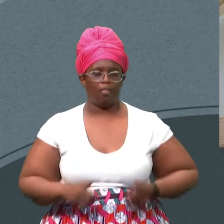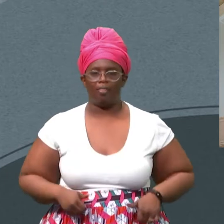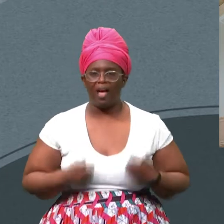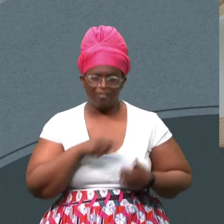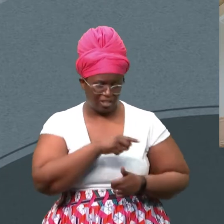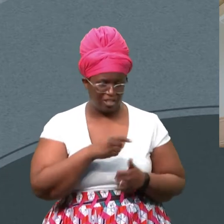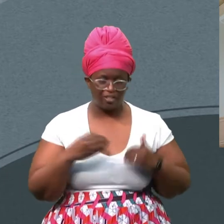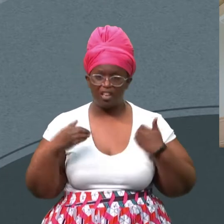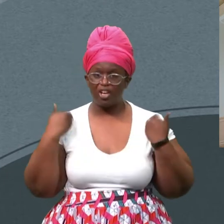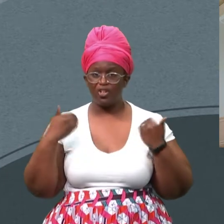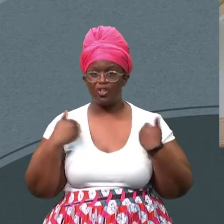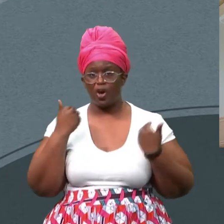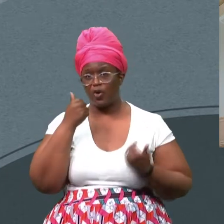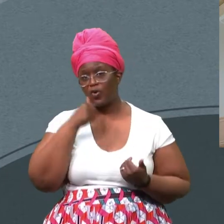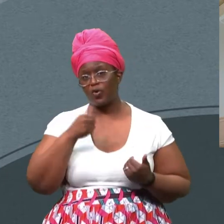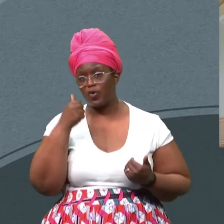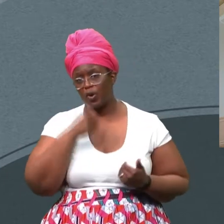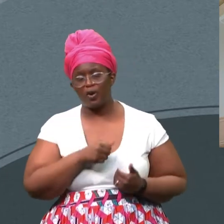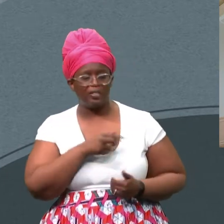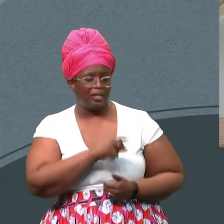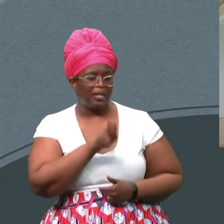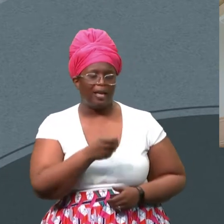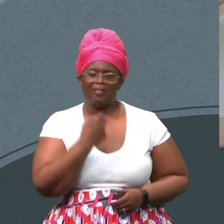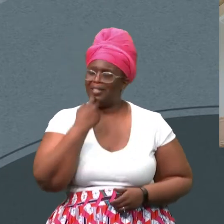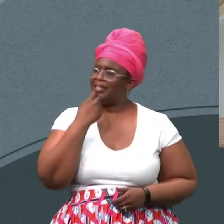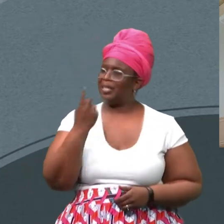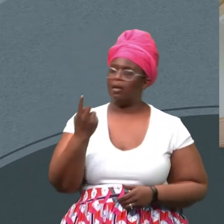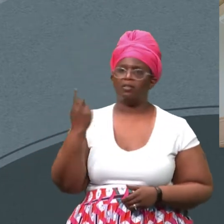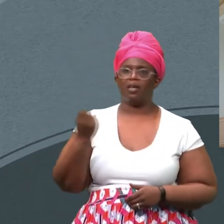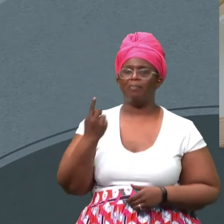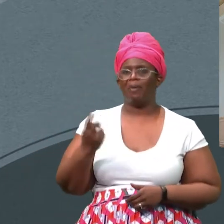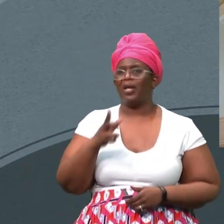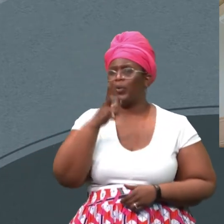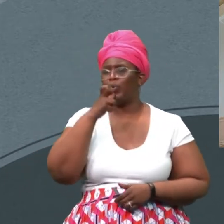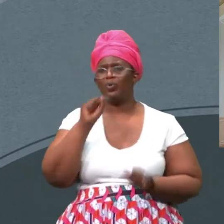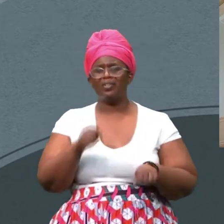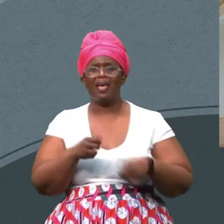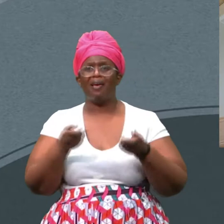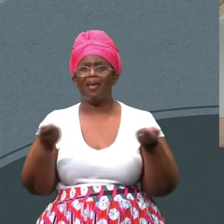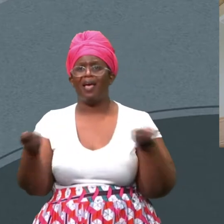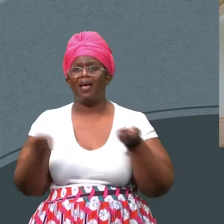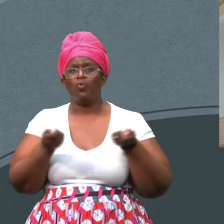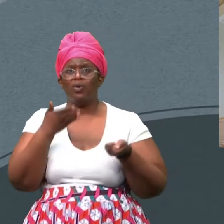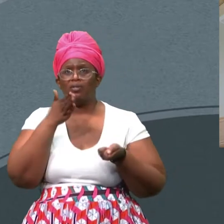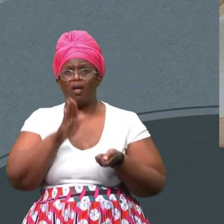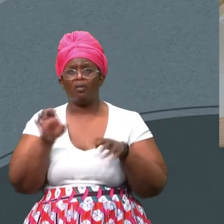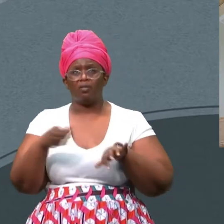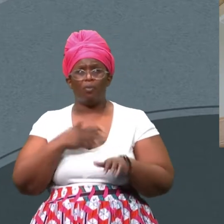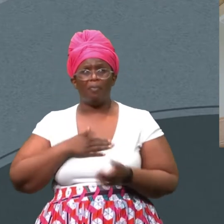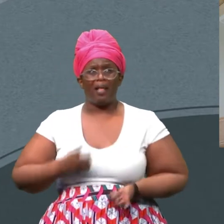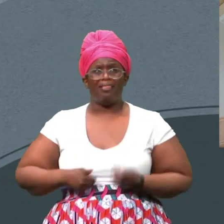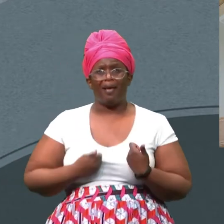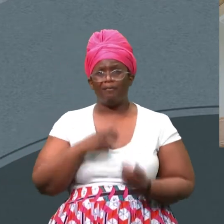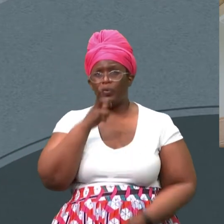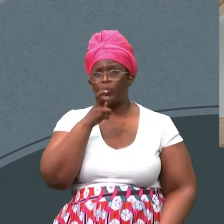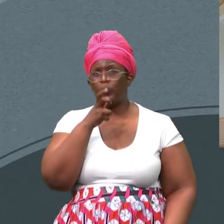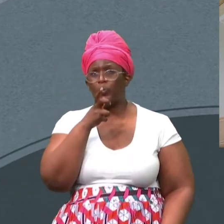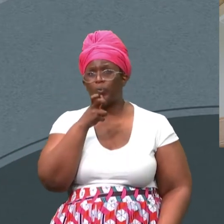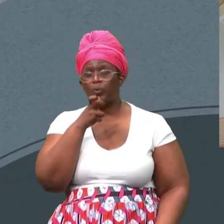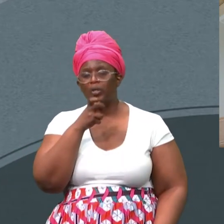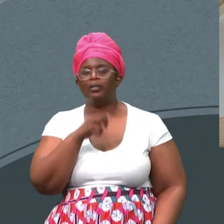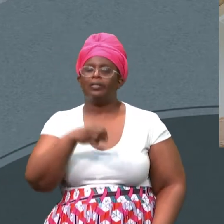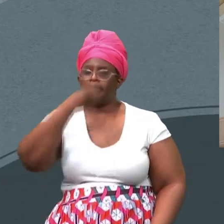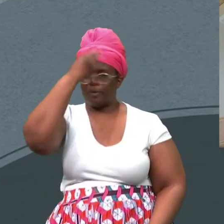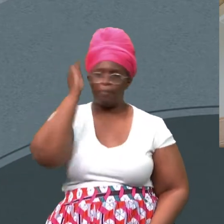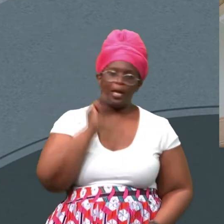girl now. She's got to tell somebody. Who can handle what God is doing in my life? So Mary takes